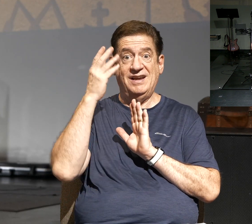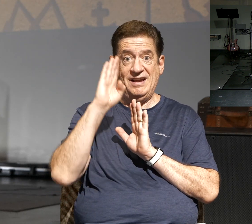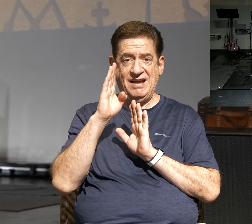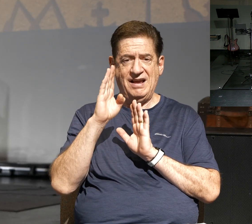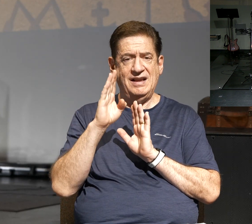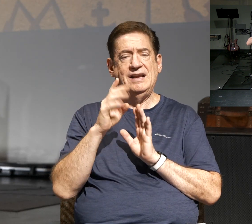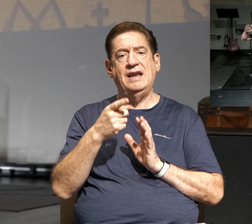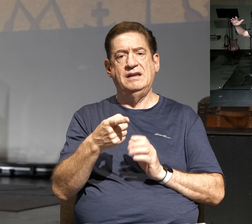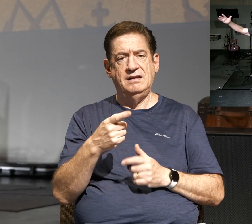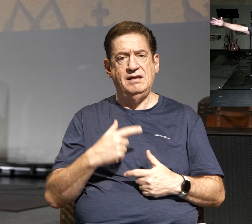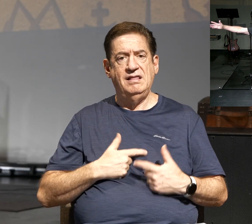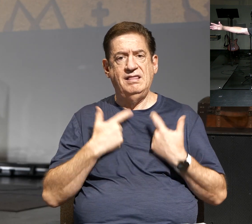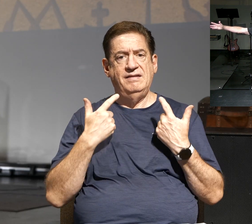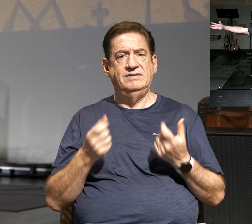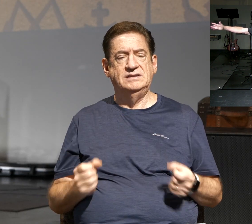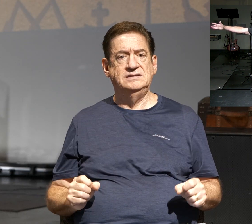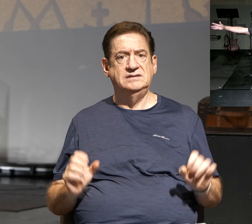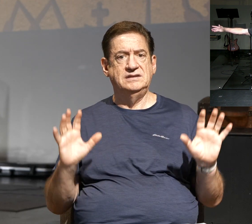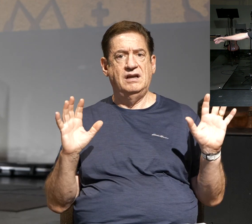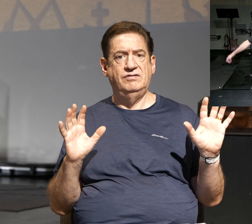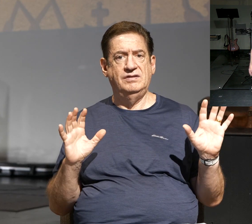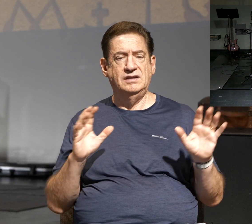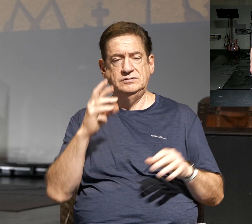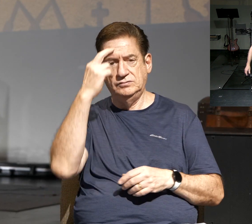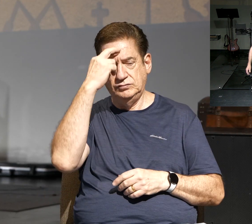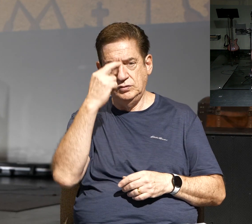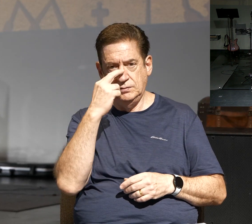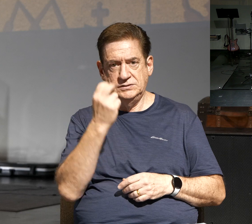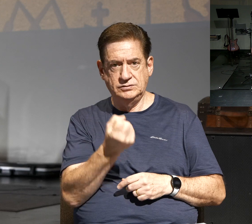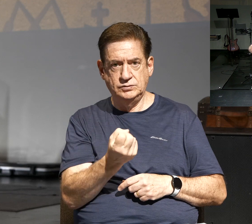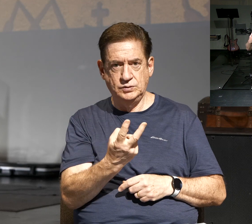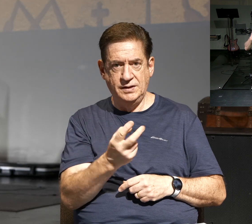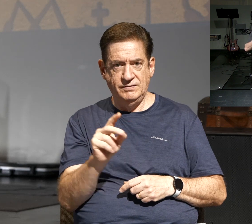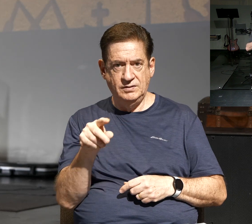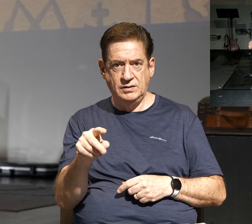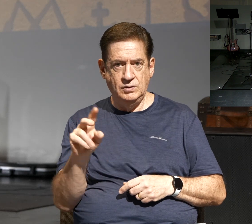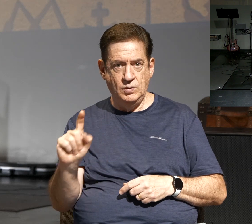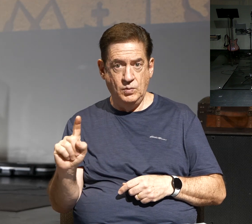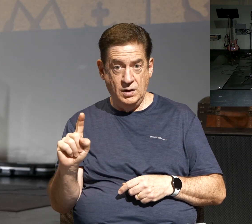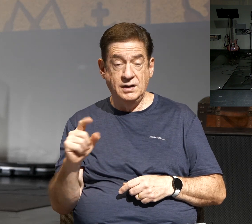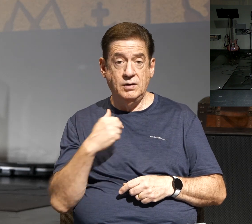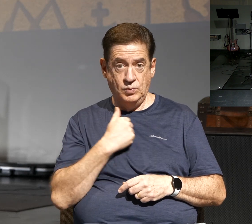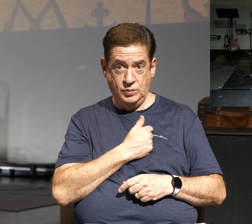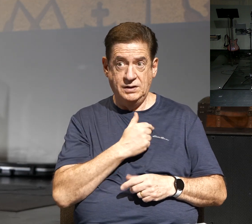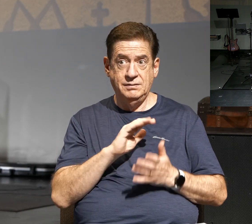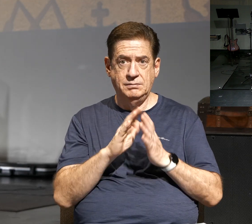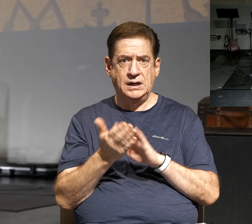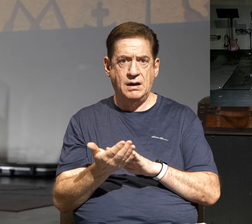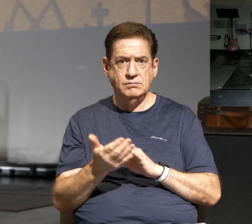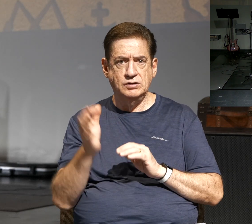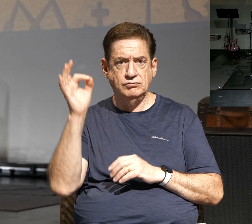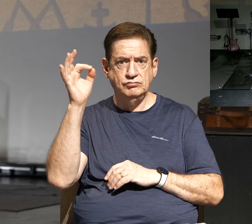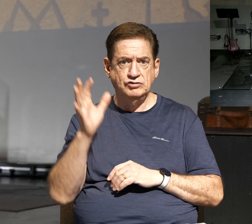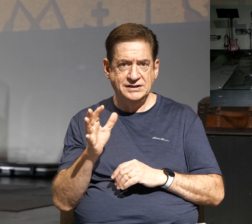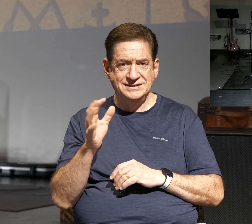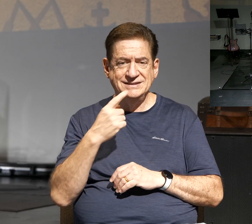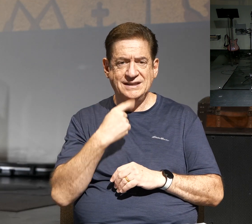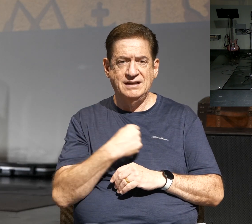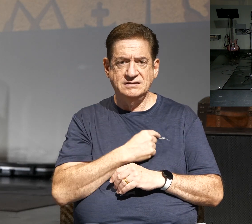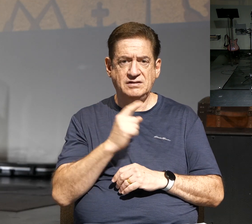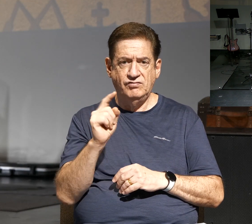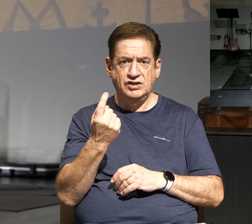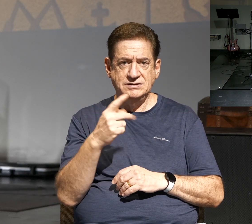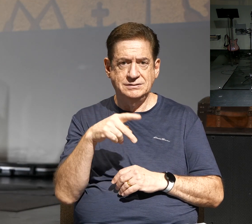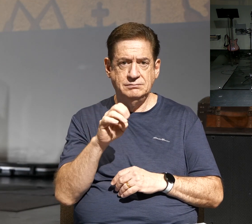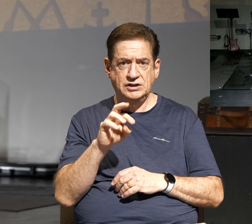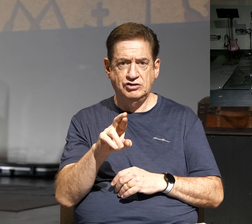our lives are to be a living sacrifice, Romans 12:1, and we are to be priests. It tells us in 1 Peter